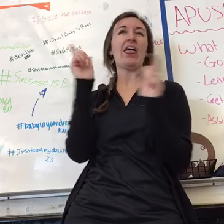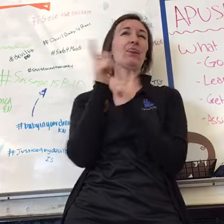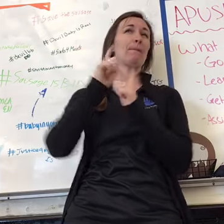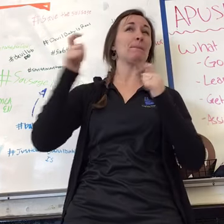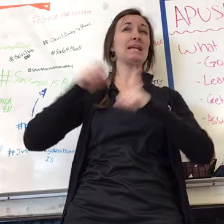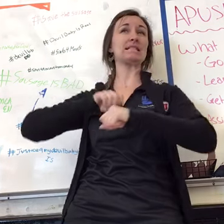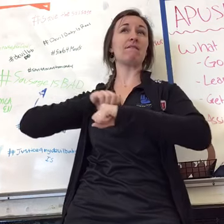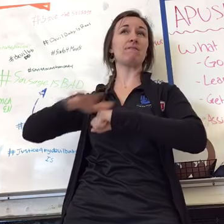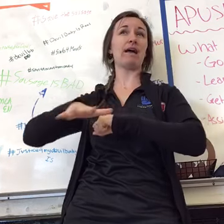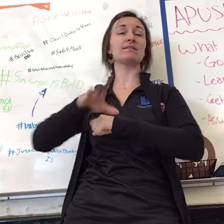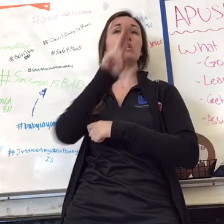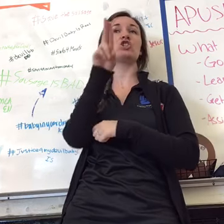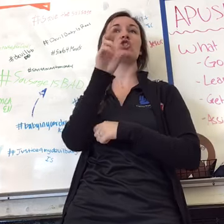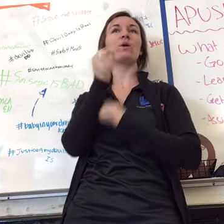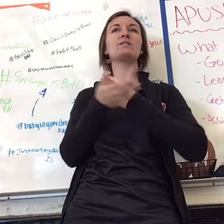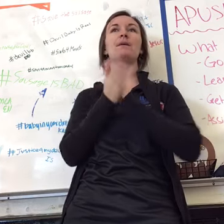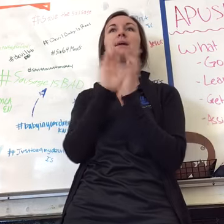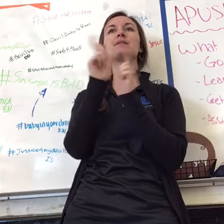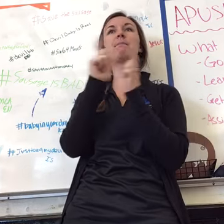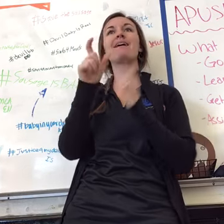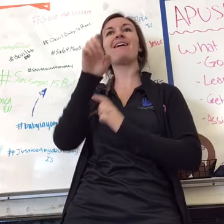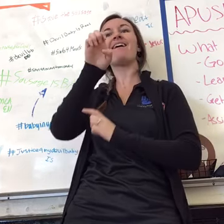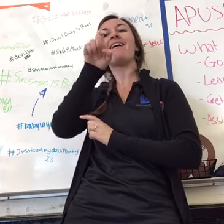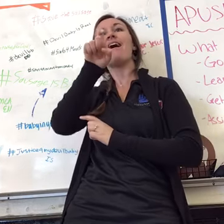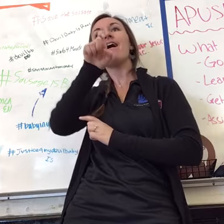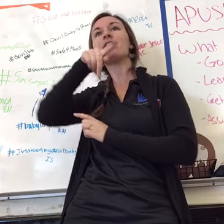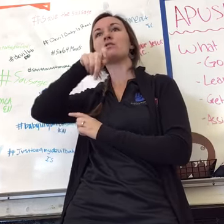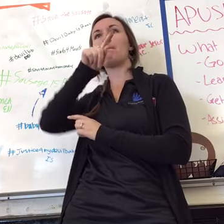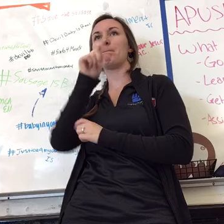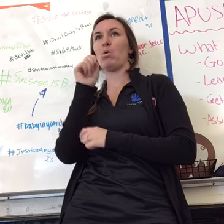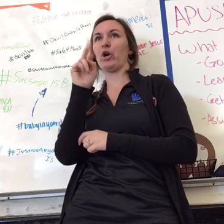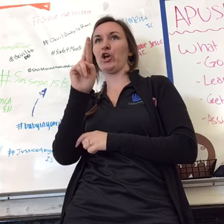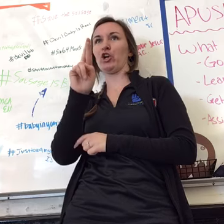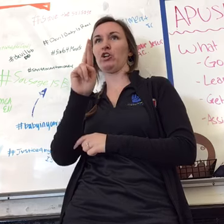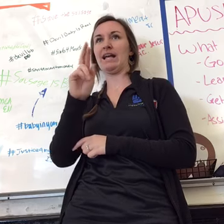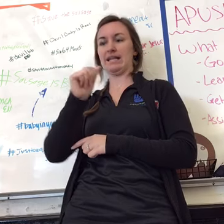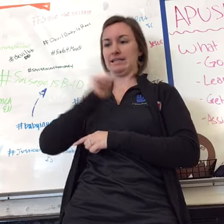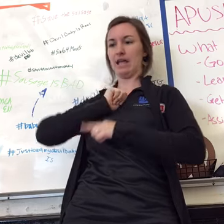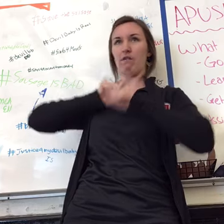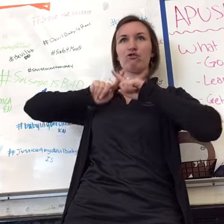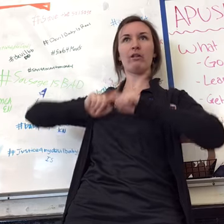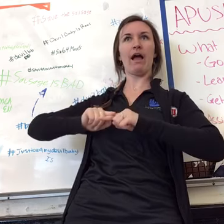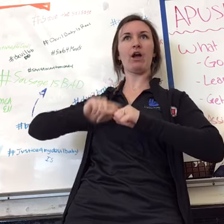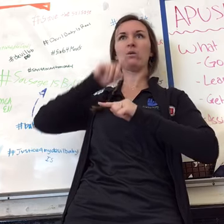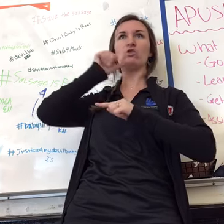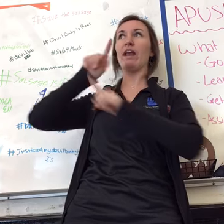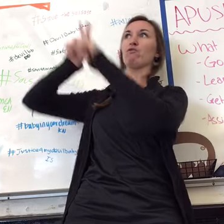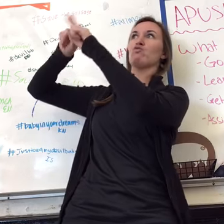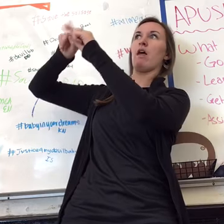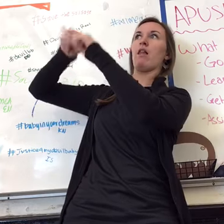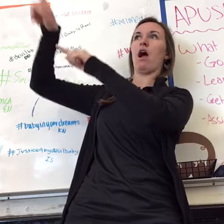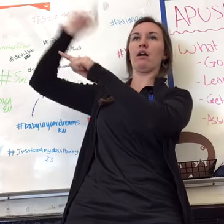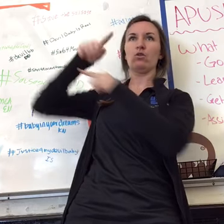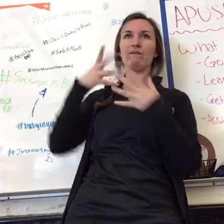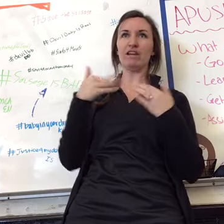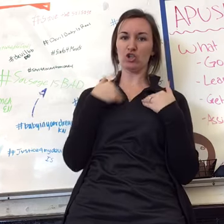major exporter. America becomes self-reliant. People begin to make a lot more money because they're able to be